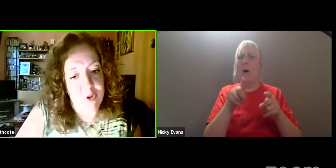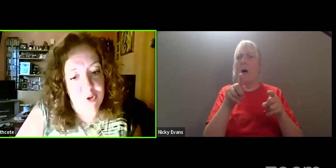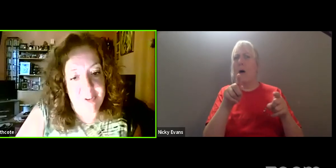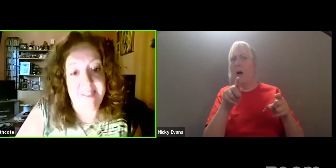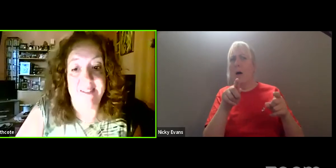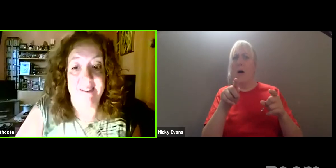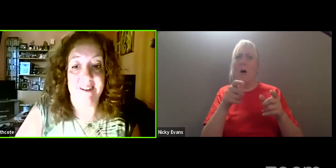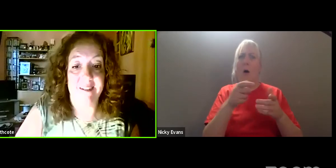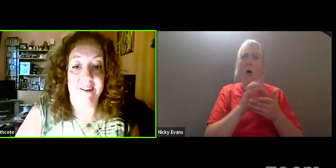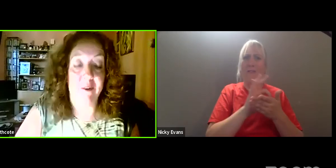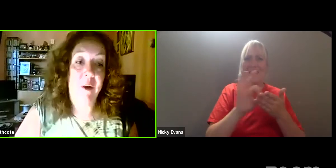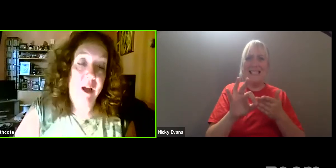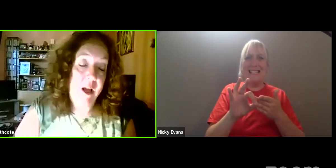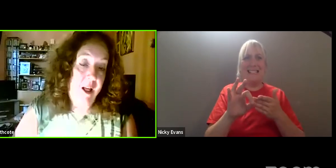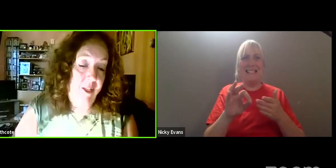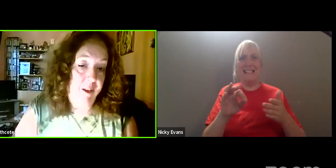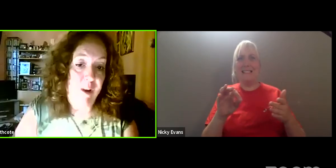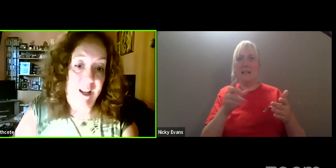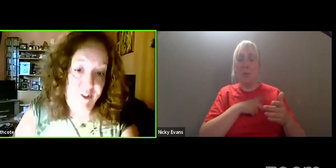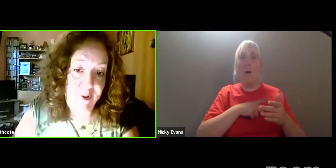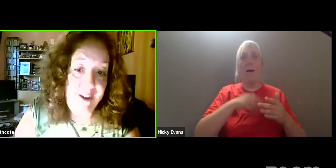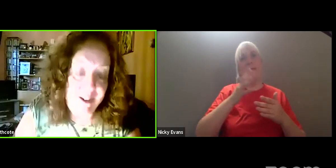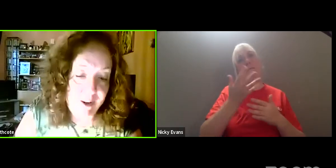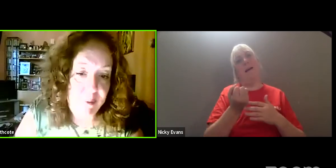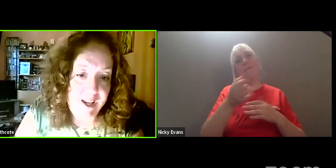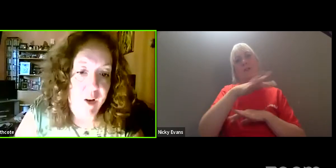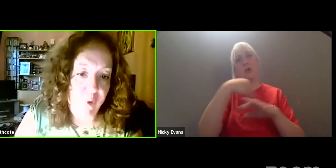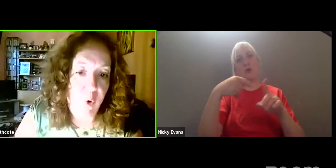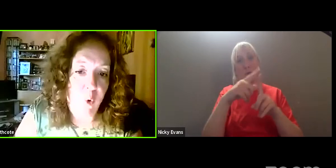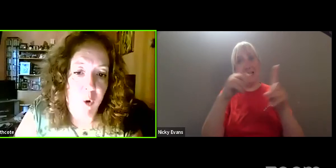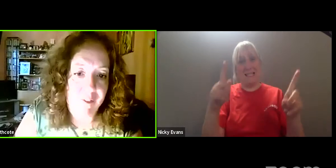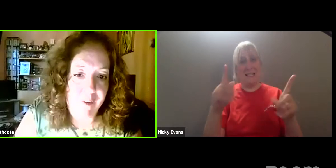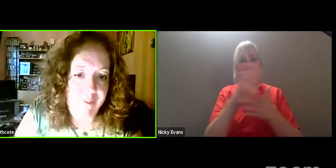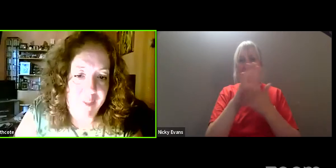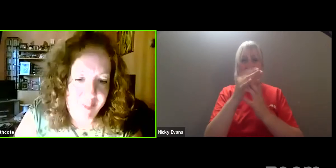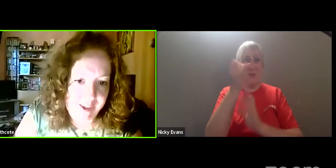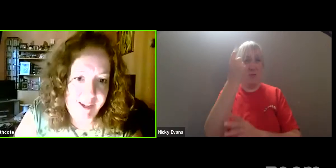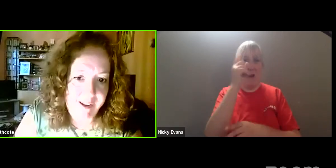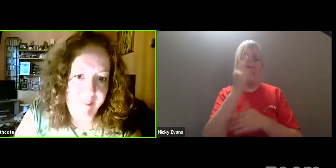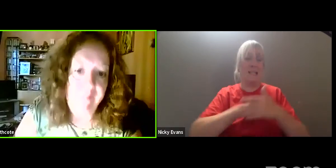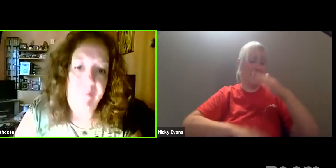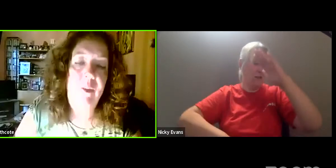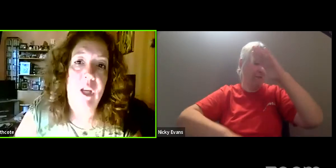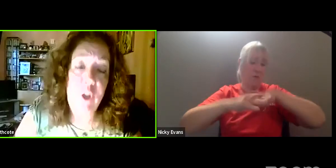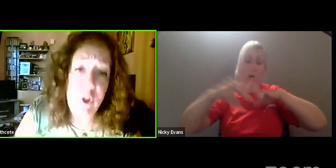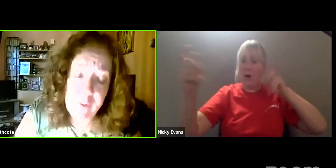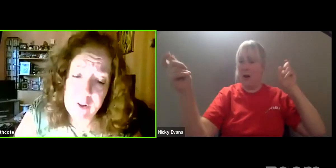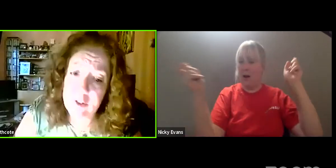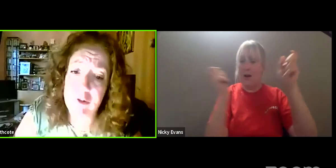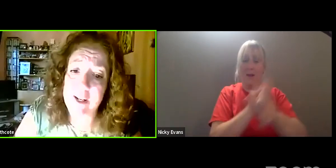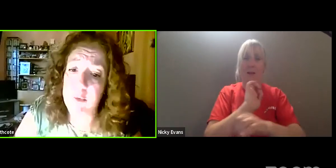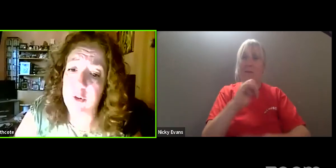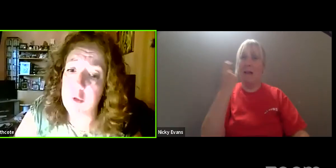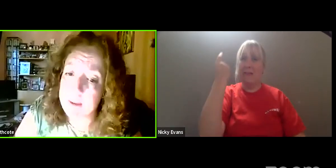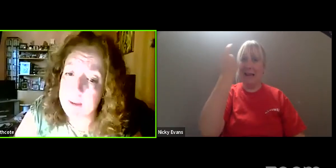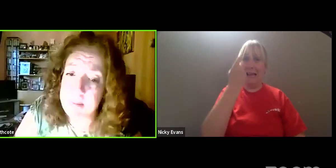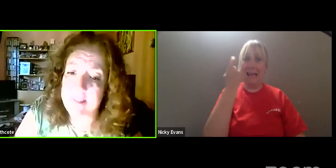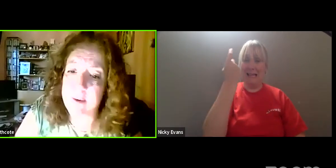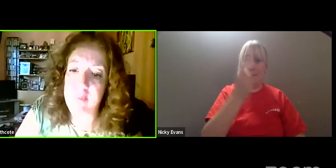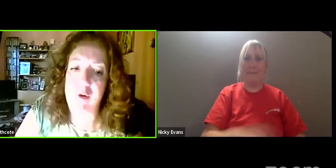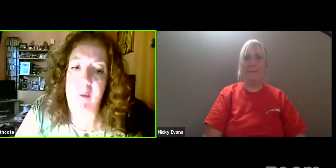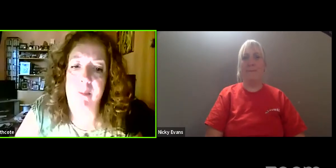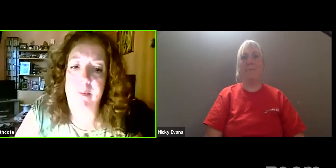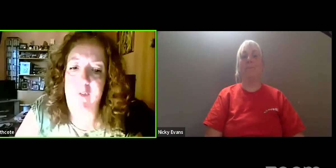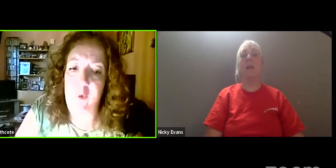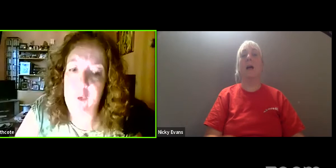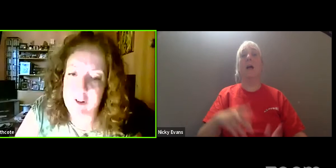observe social distancing. So they really do need a complete overhaul of their thinking. Universal credit was already beset